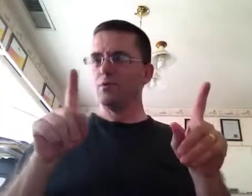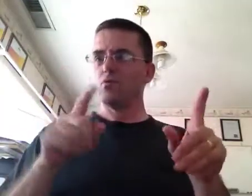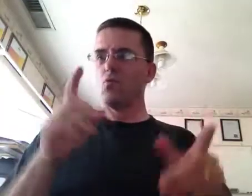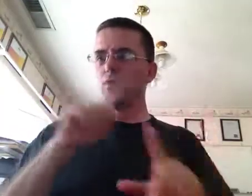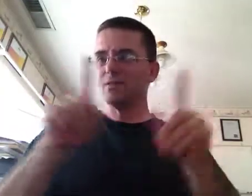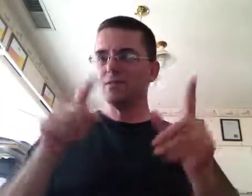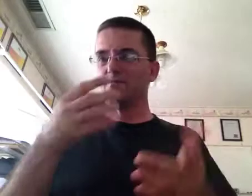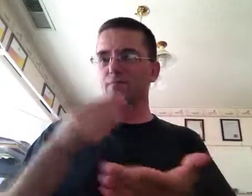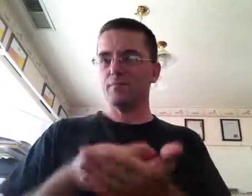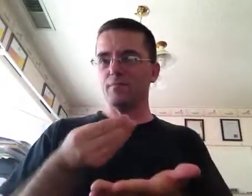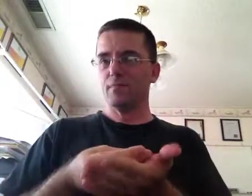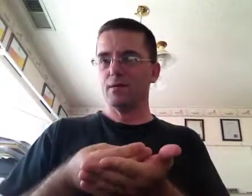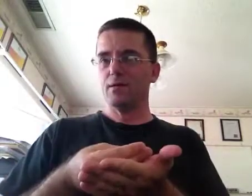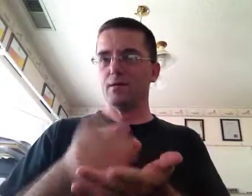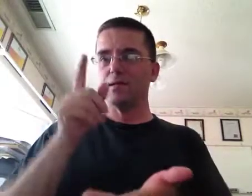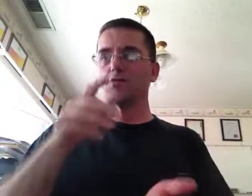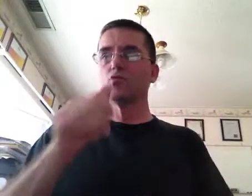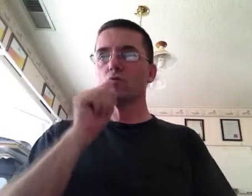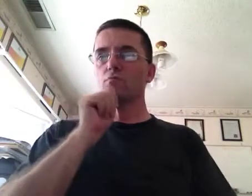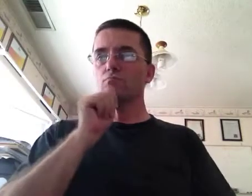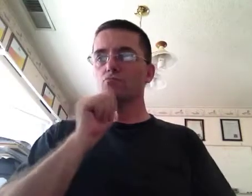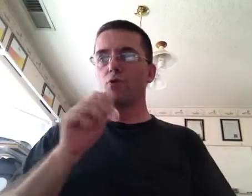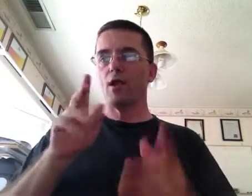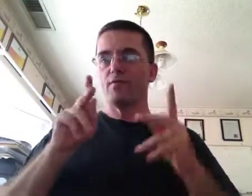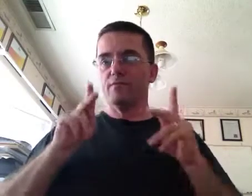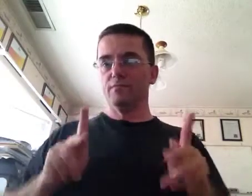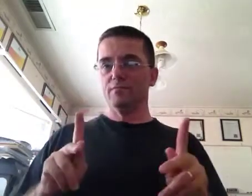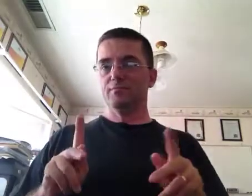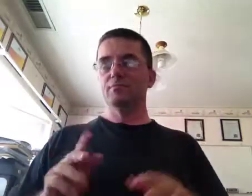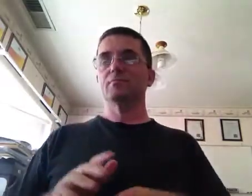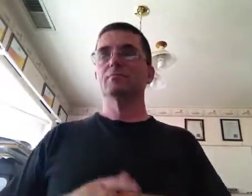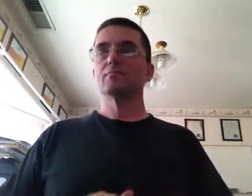It's called your private affairs. If you want his advice, you'll ask for it.